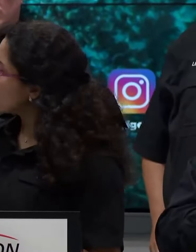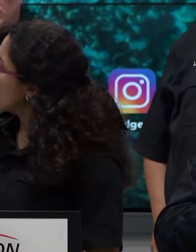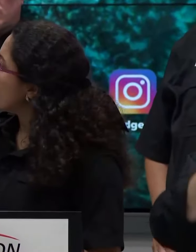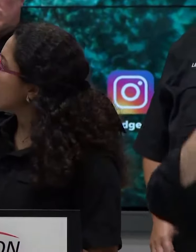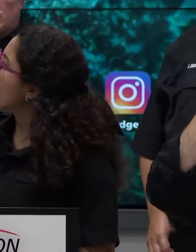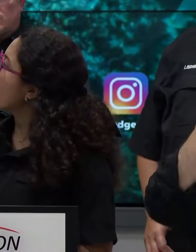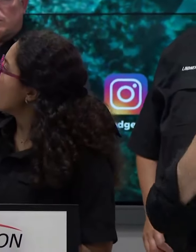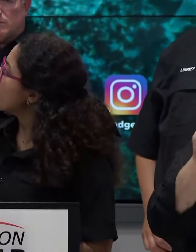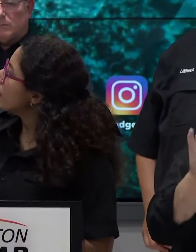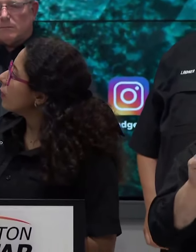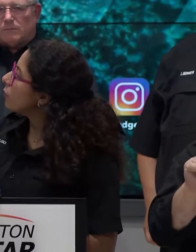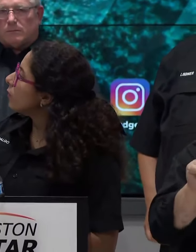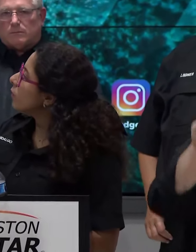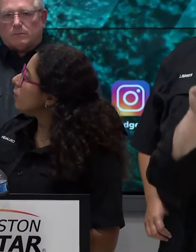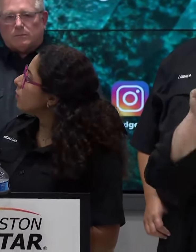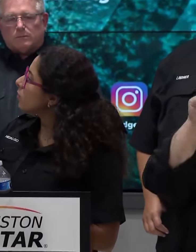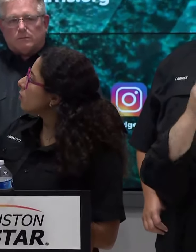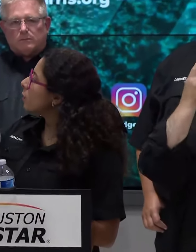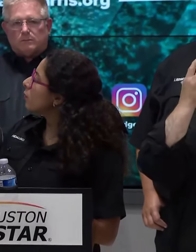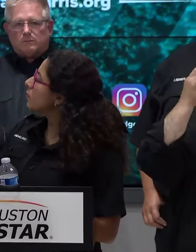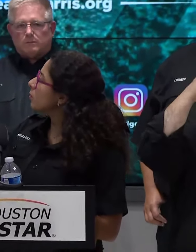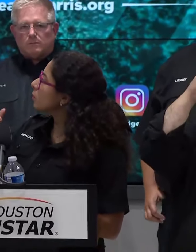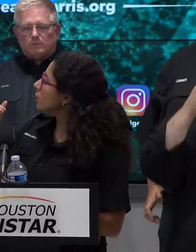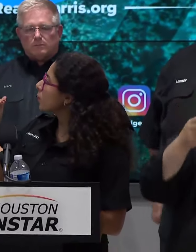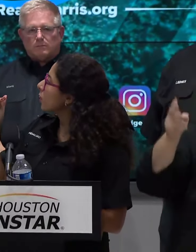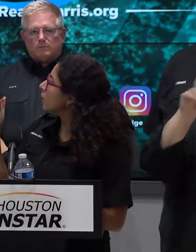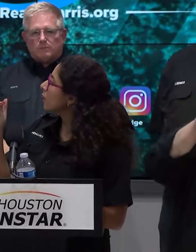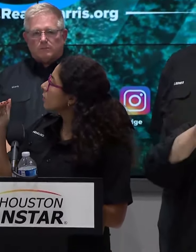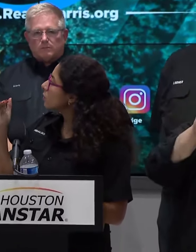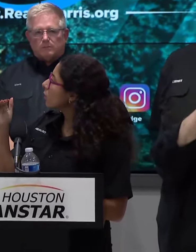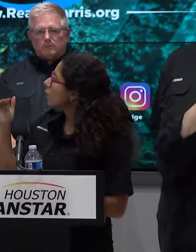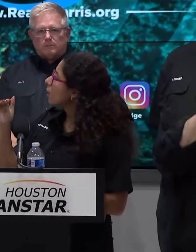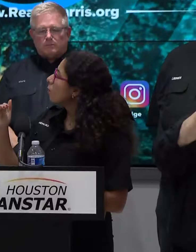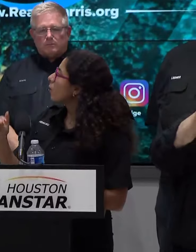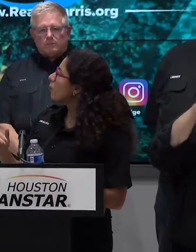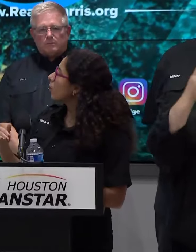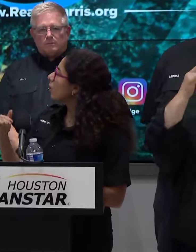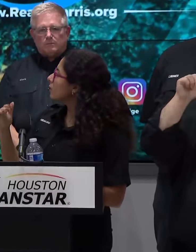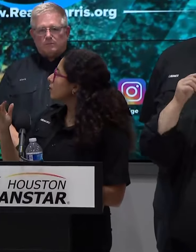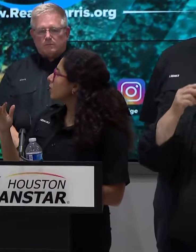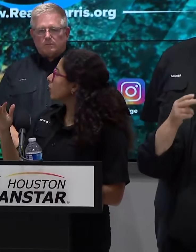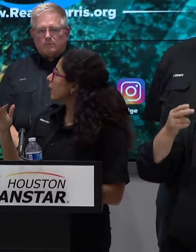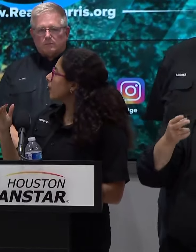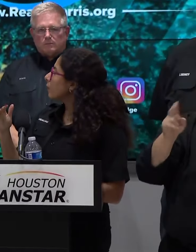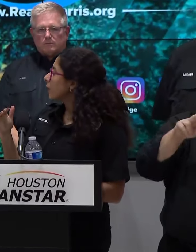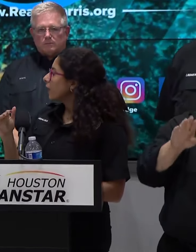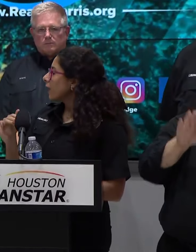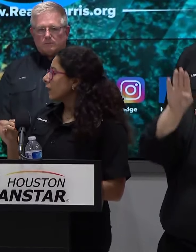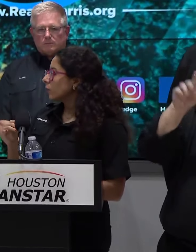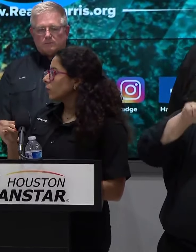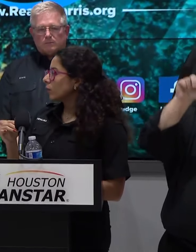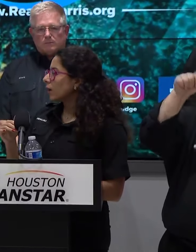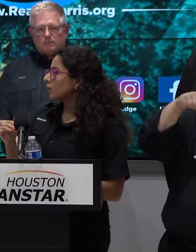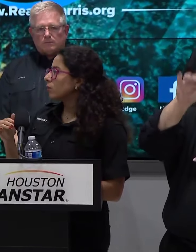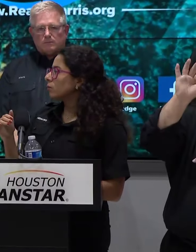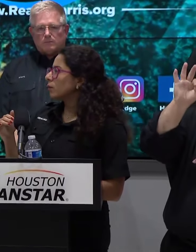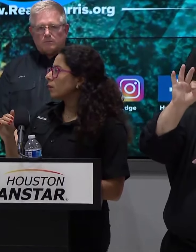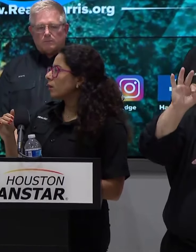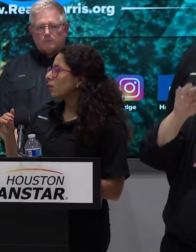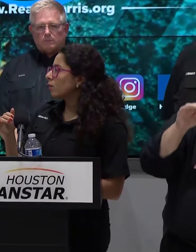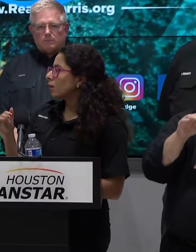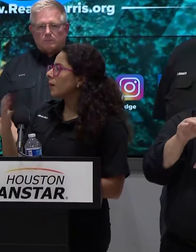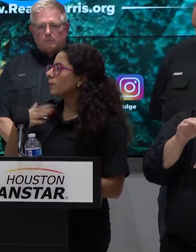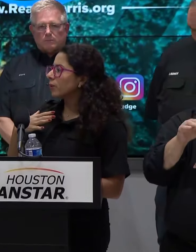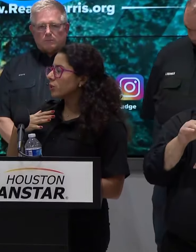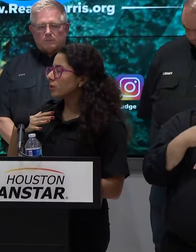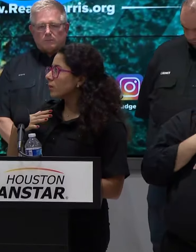why would it go back up? Mm-hmm. If it, you know, because you said 1.6, 1.9, mm-hmm. So what would cause it to go back up? And I do want to